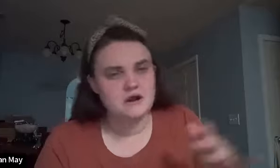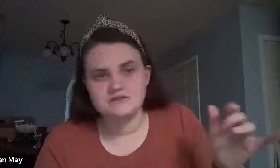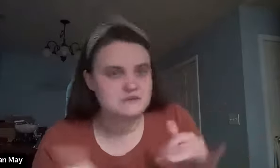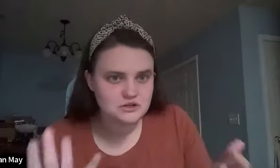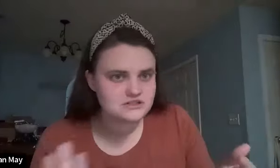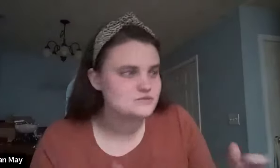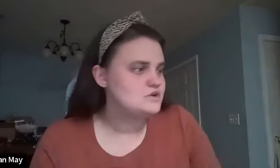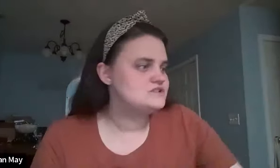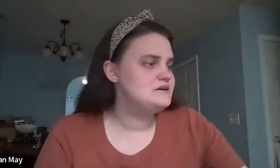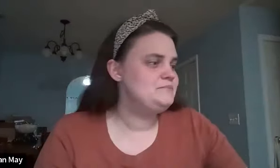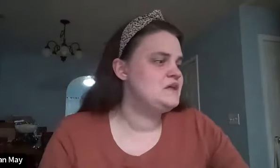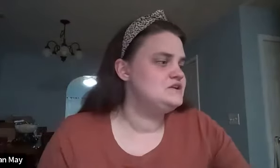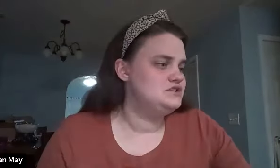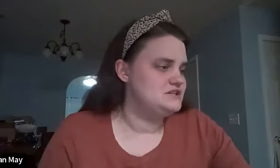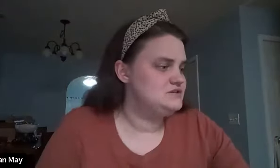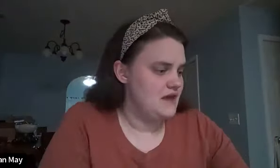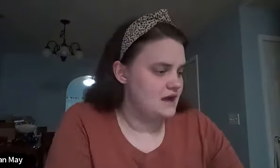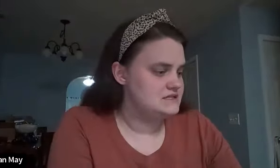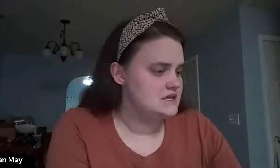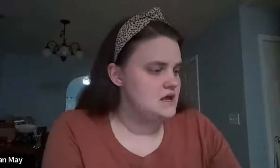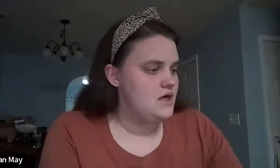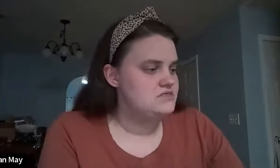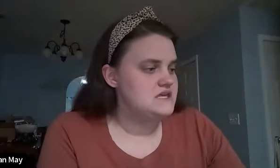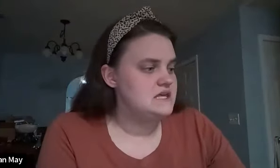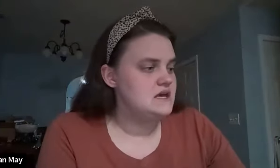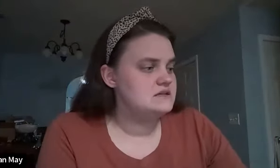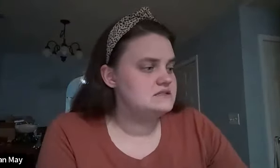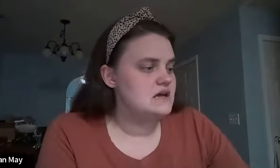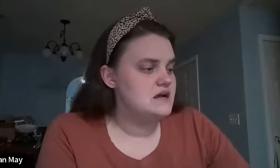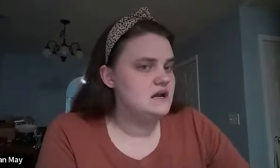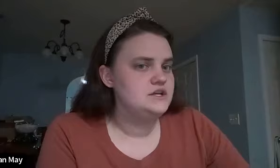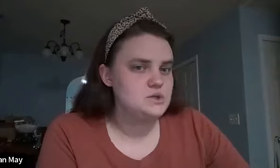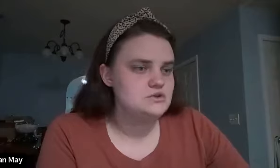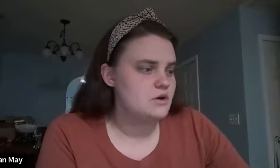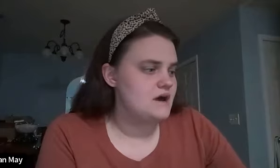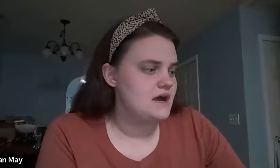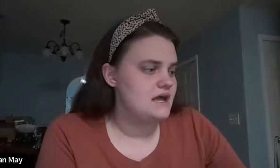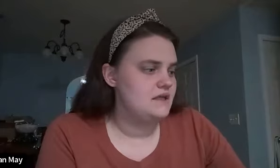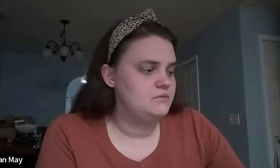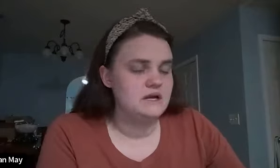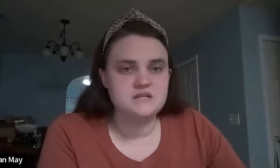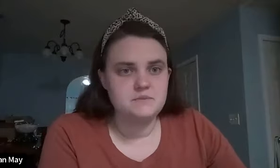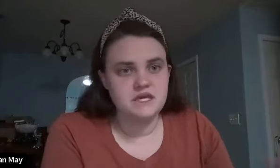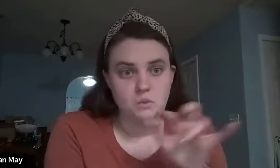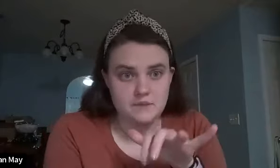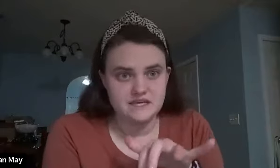how similar certain words are. So you can do that. The sign I use on my, like when I'm typing in